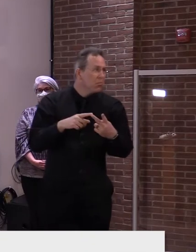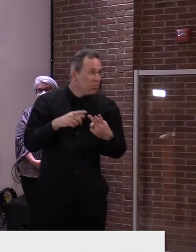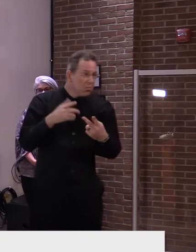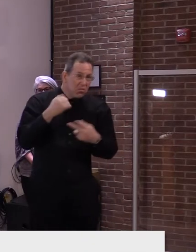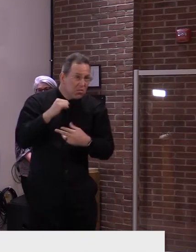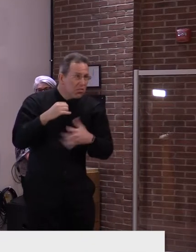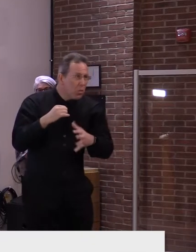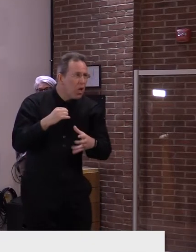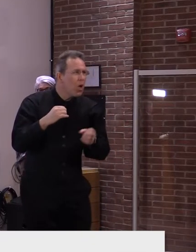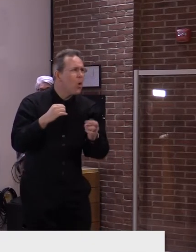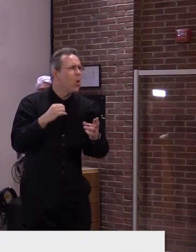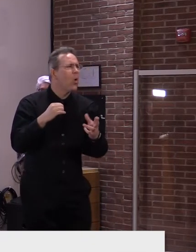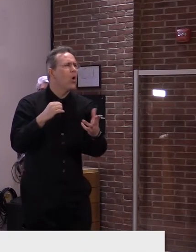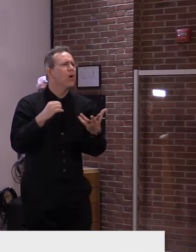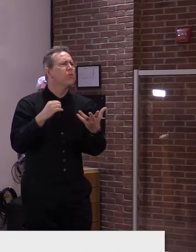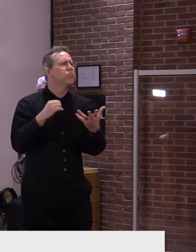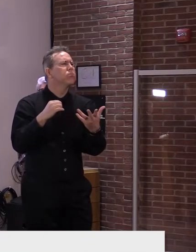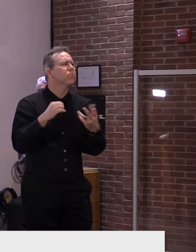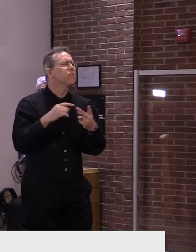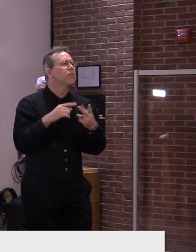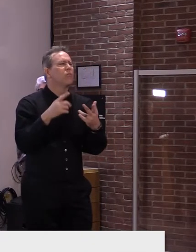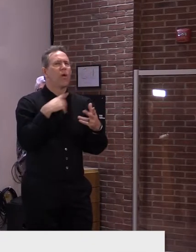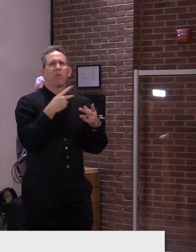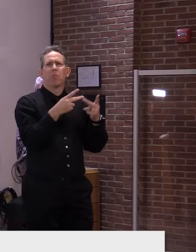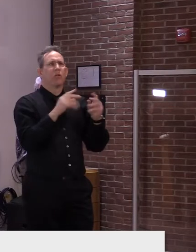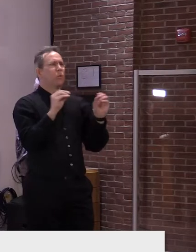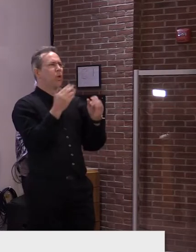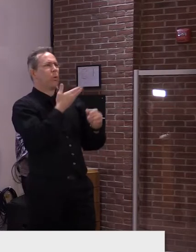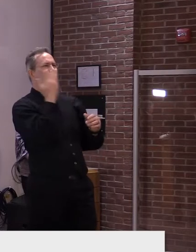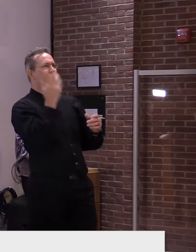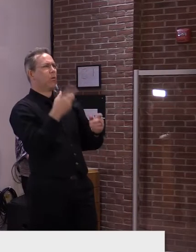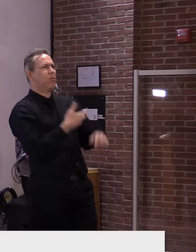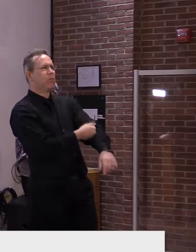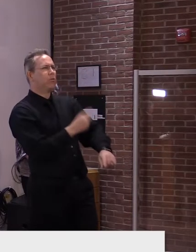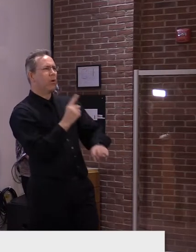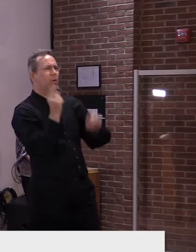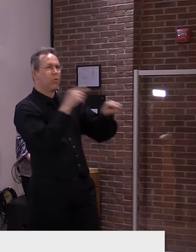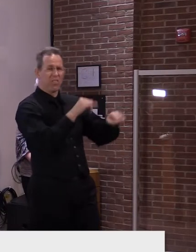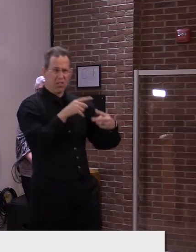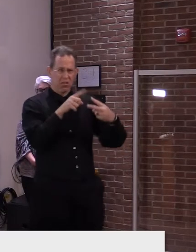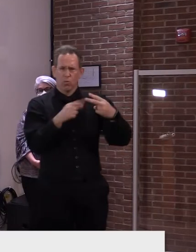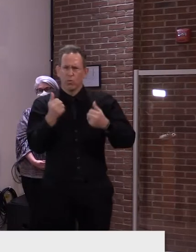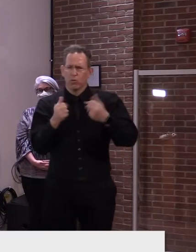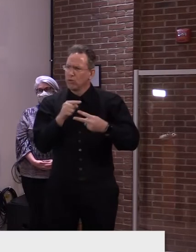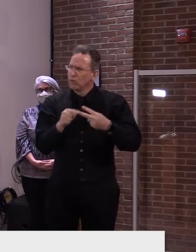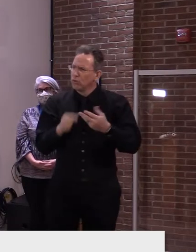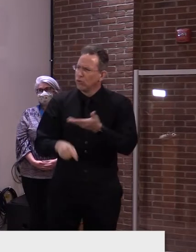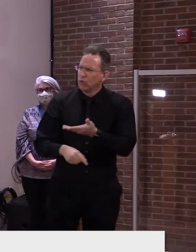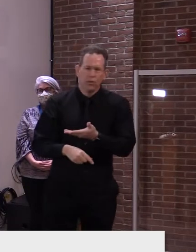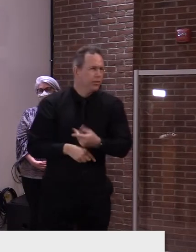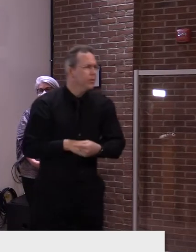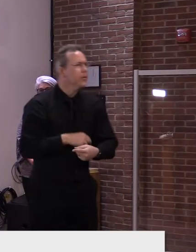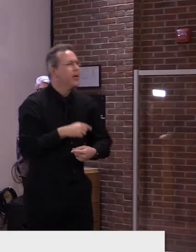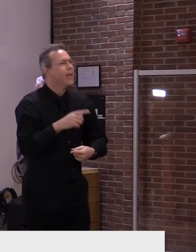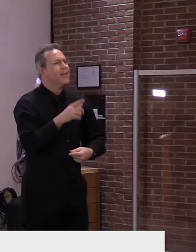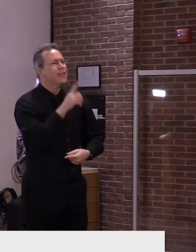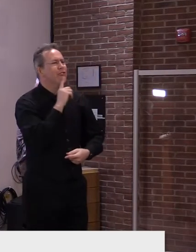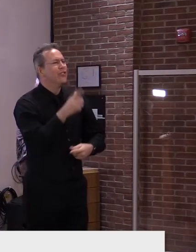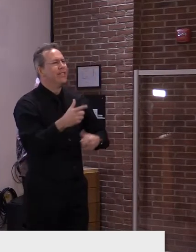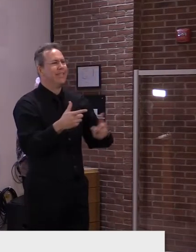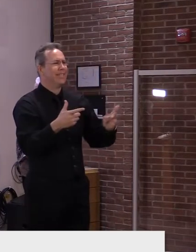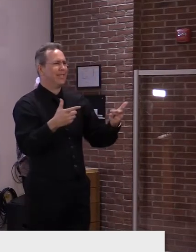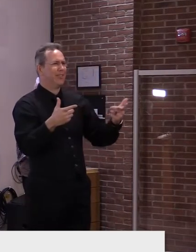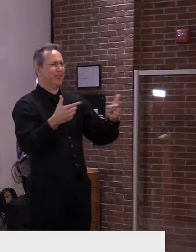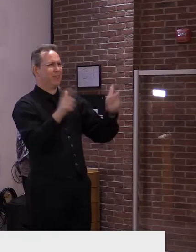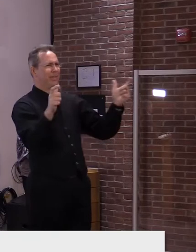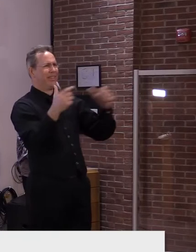get, what when we talked to state and local officials yesterday, is the ability to, you know, we had some clinics that weren't filling